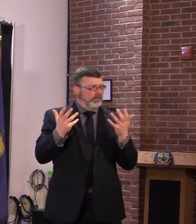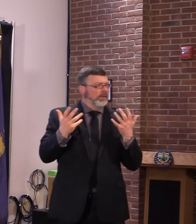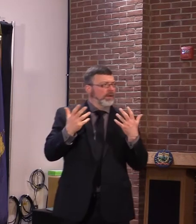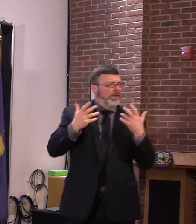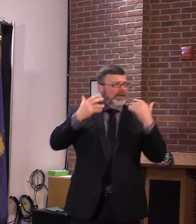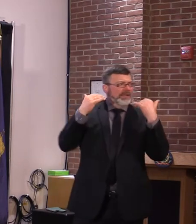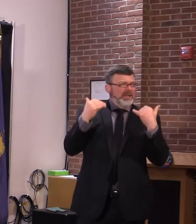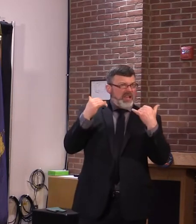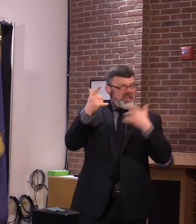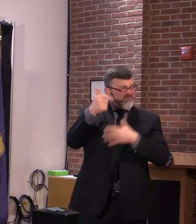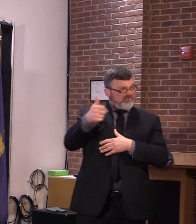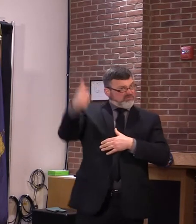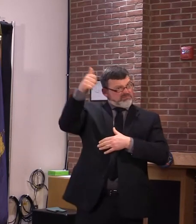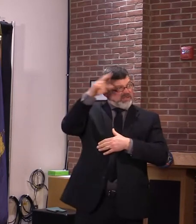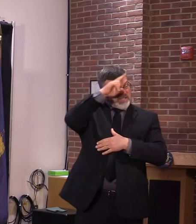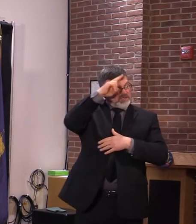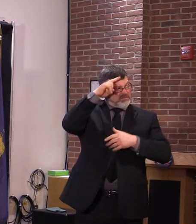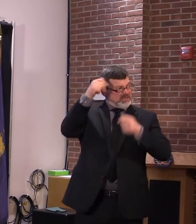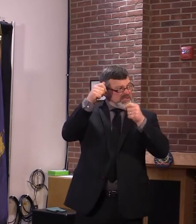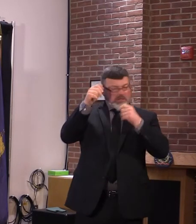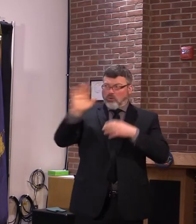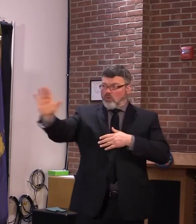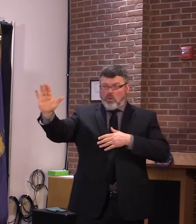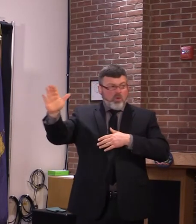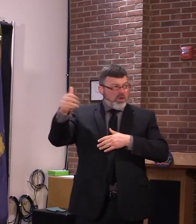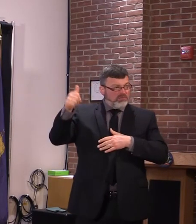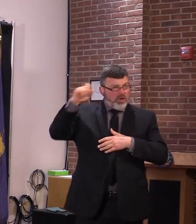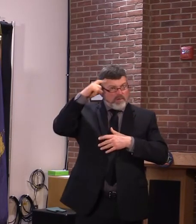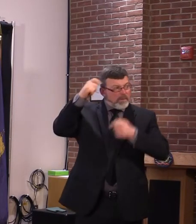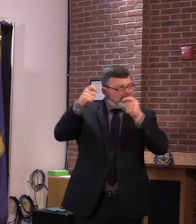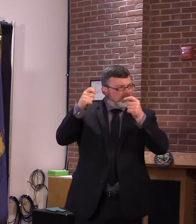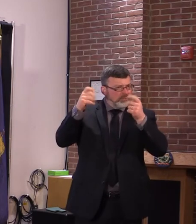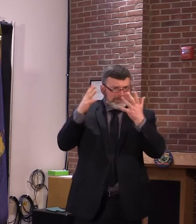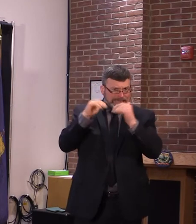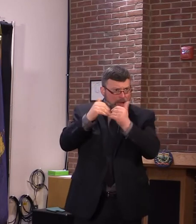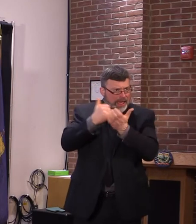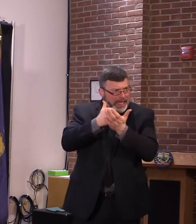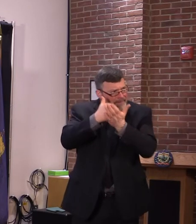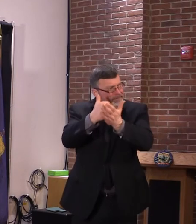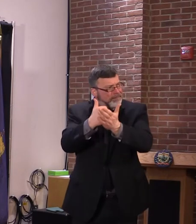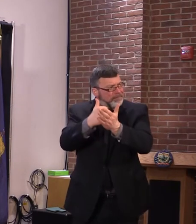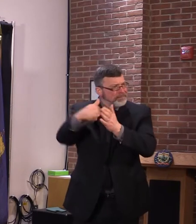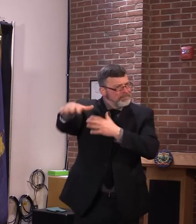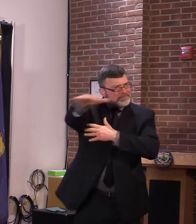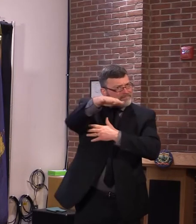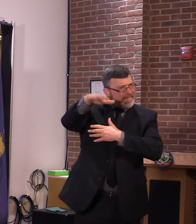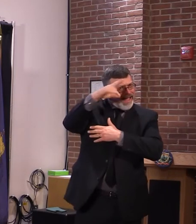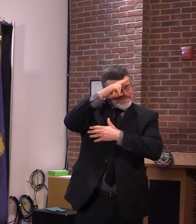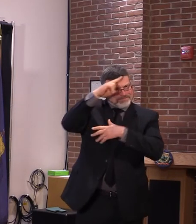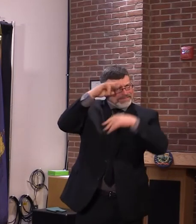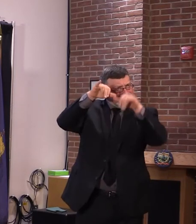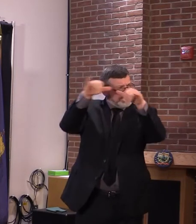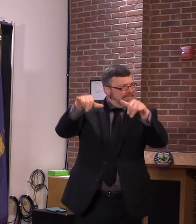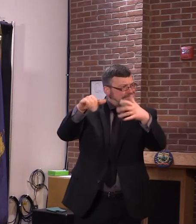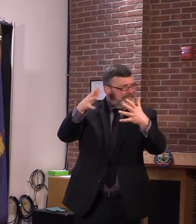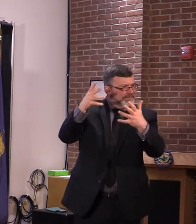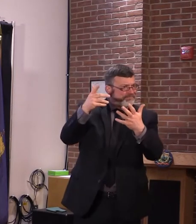administration can do to help hospitals and healthcare workers get through the next few